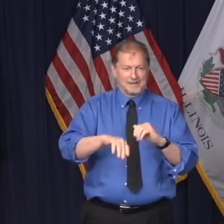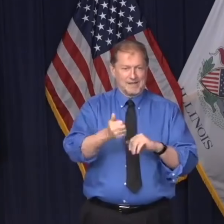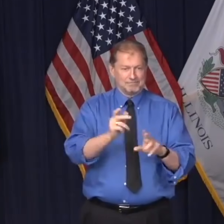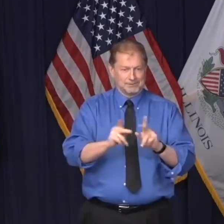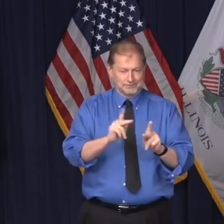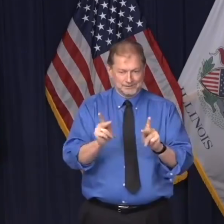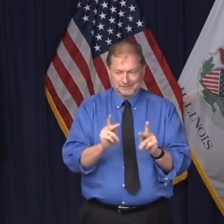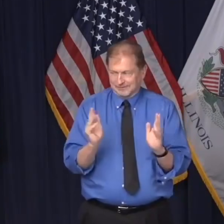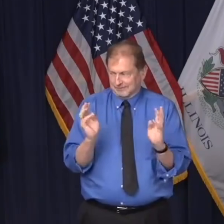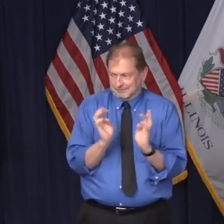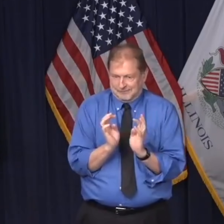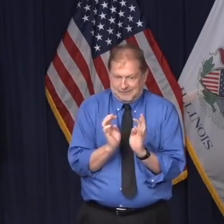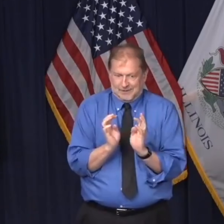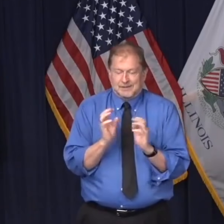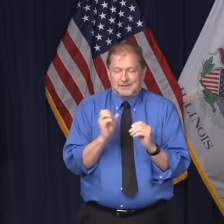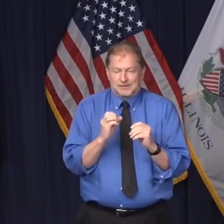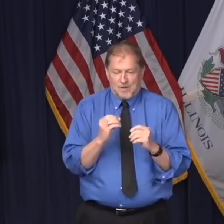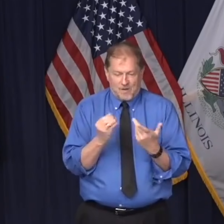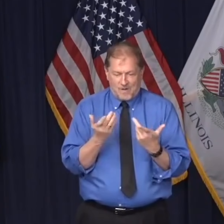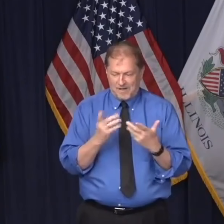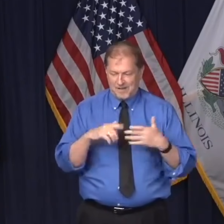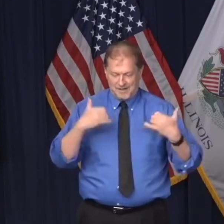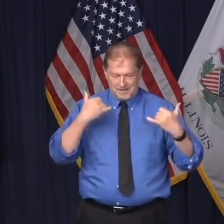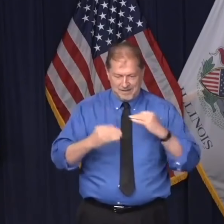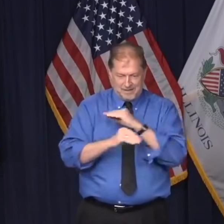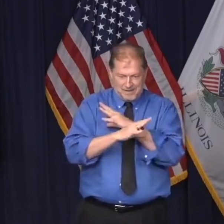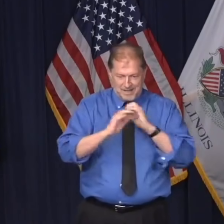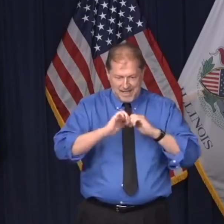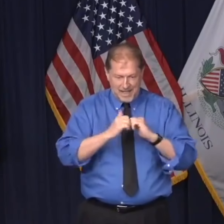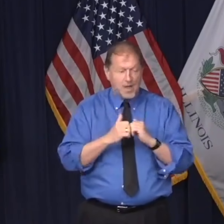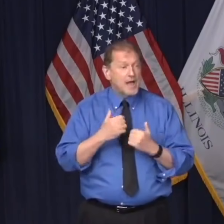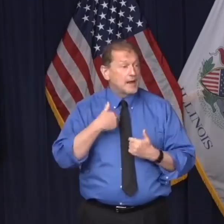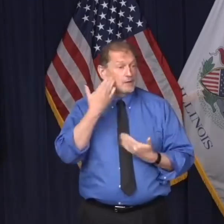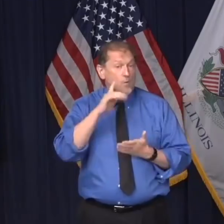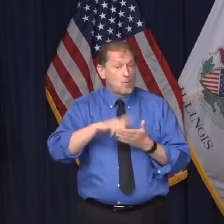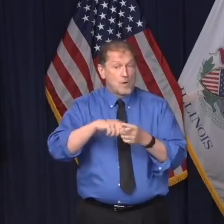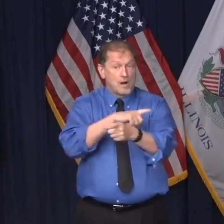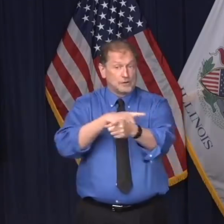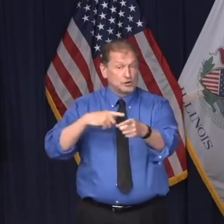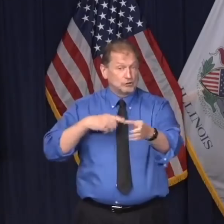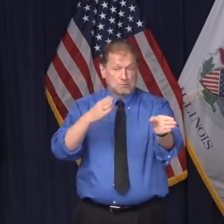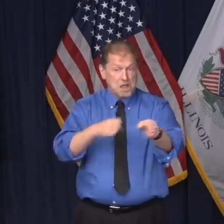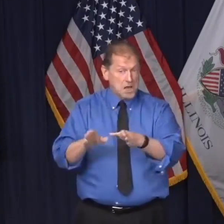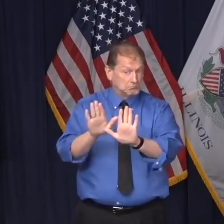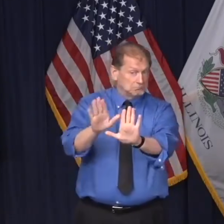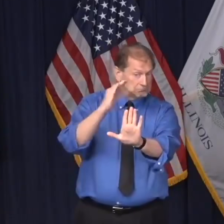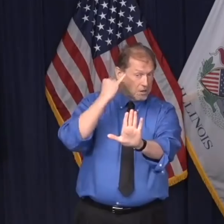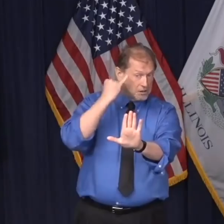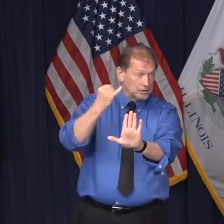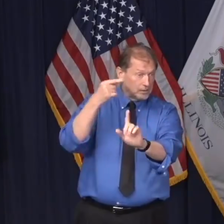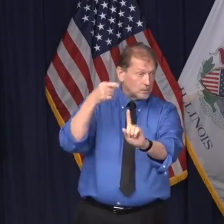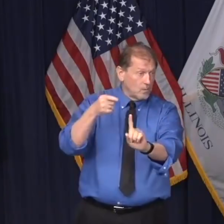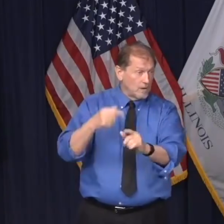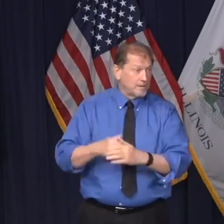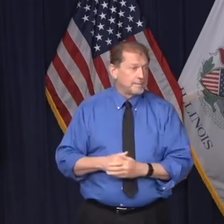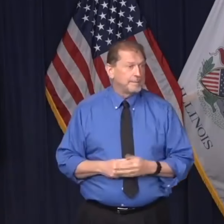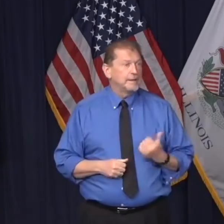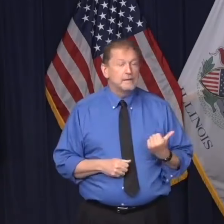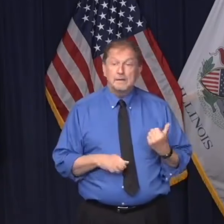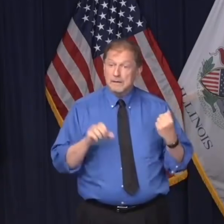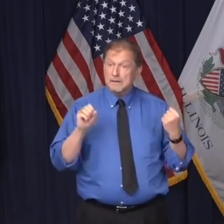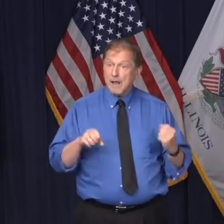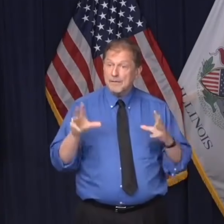a closed space? So those are complicated, and I just don't know what the legislature will want to do in that regard. What about a virtual